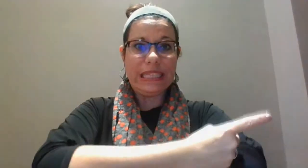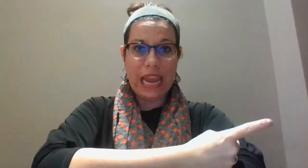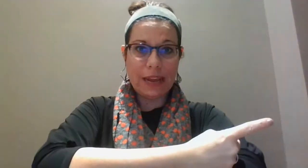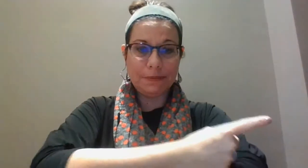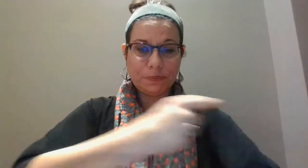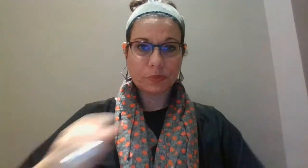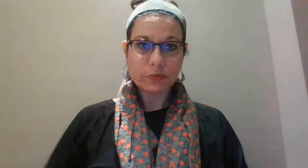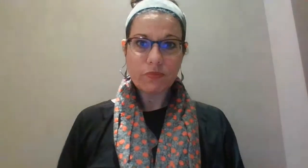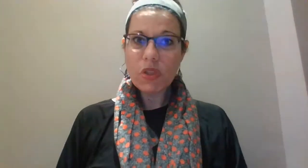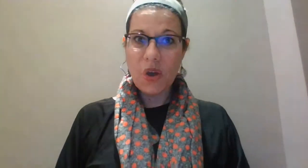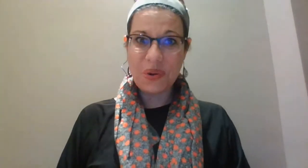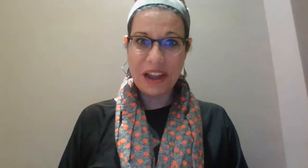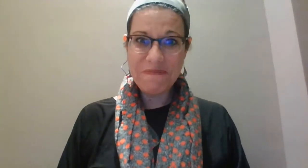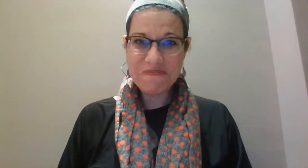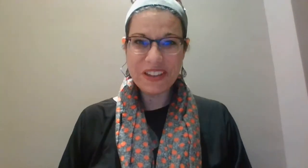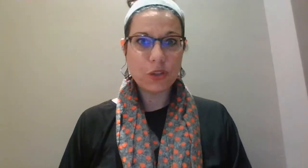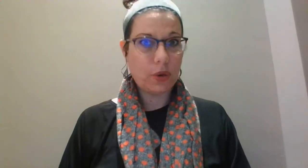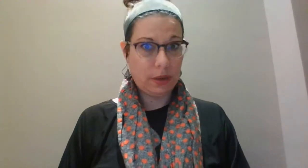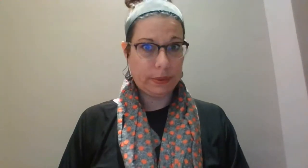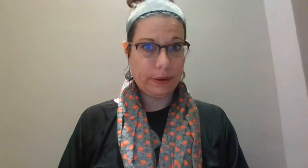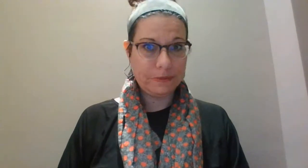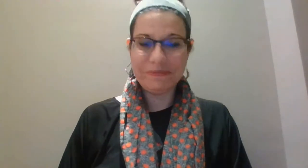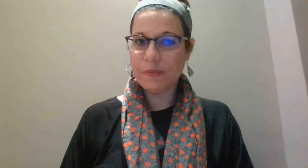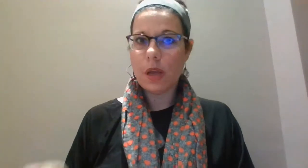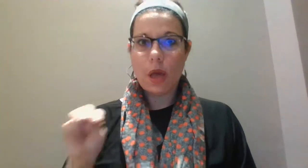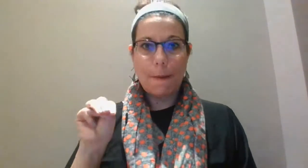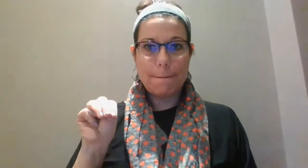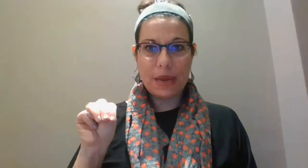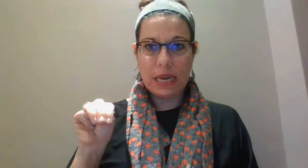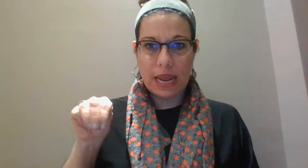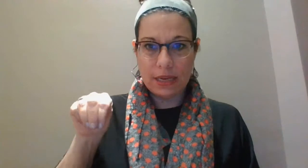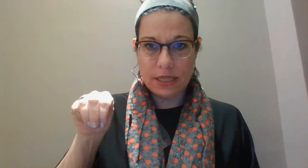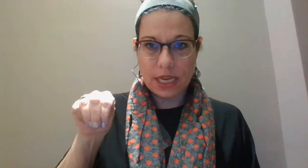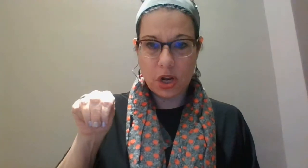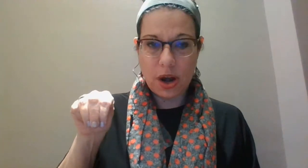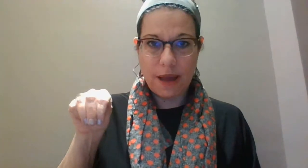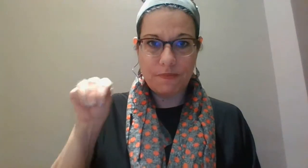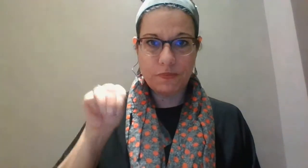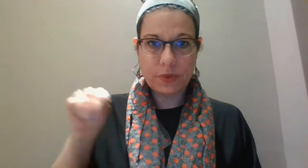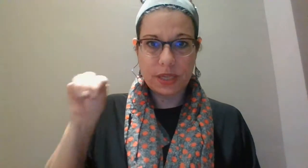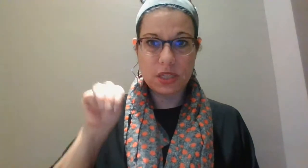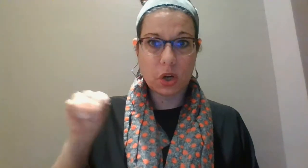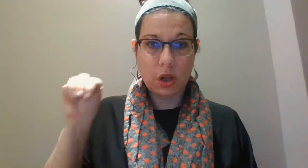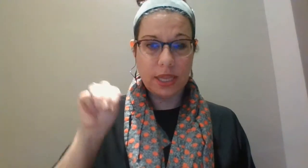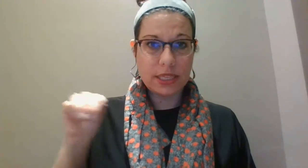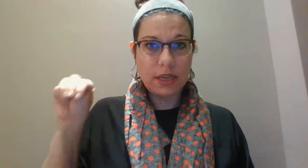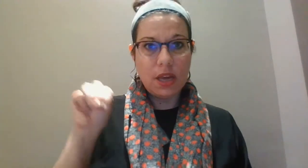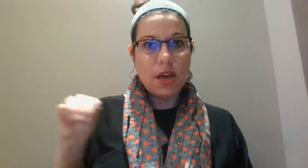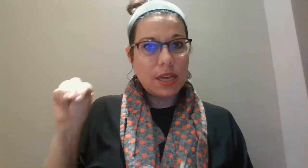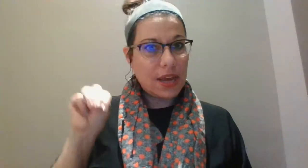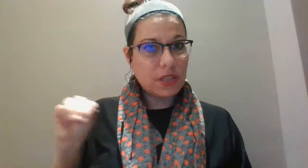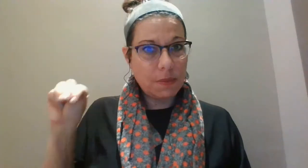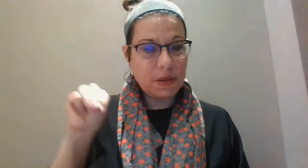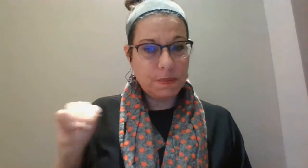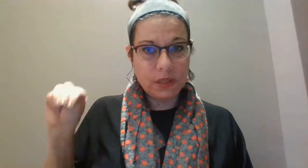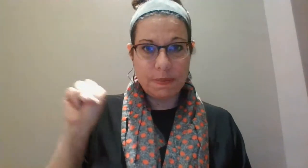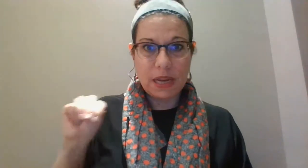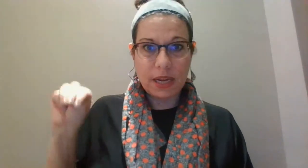day. Okay, so here we go. Monday, take your M and circle it. Now, some people, depending on where